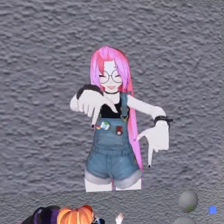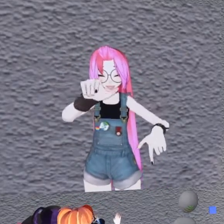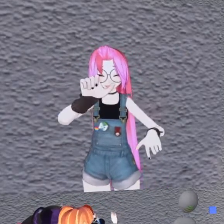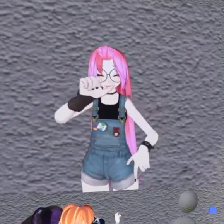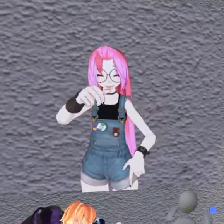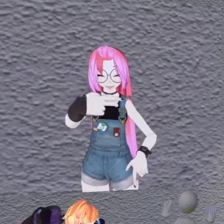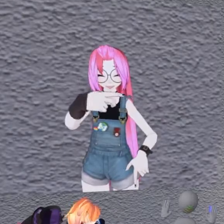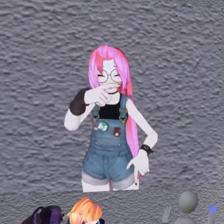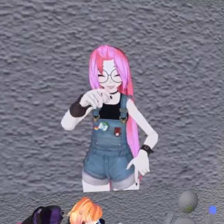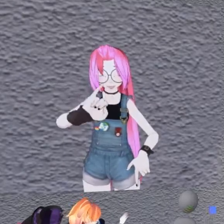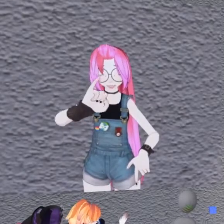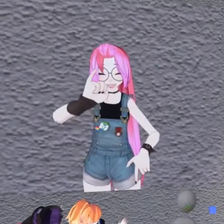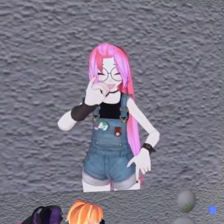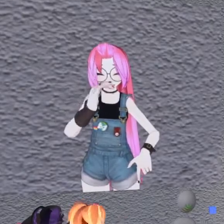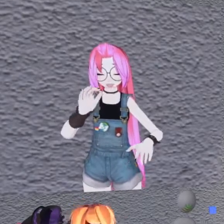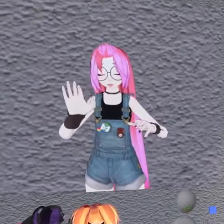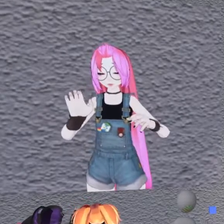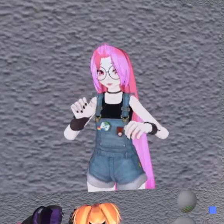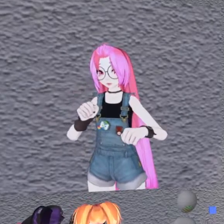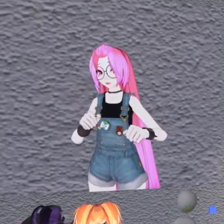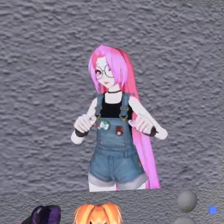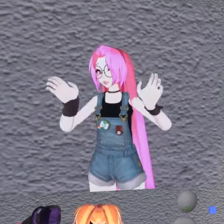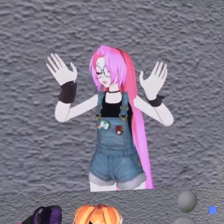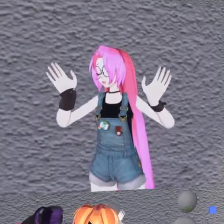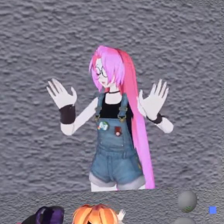That's magic.